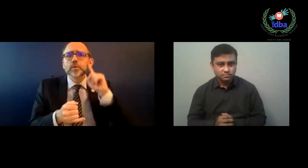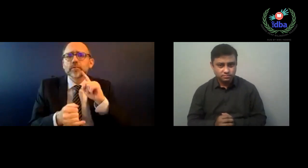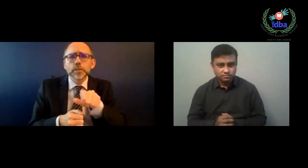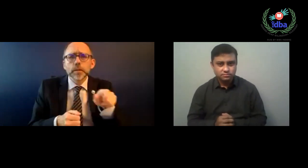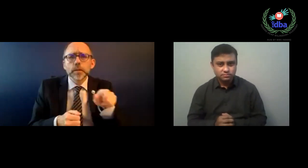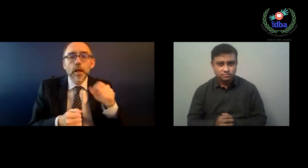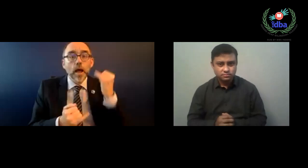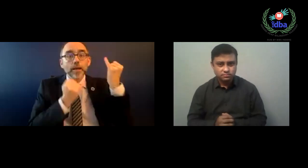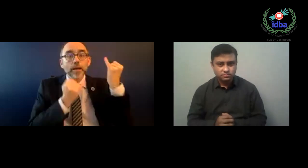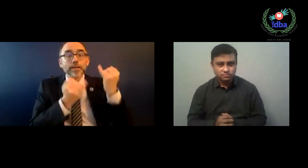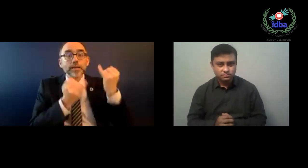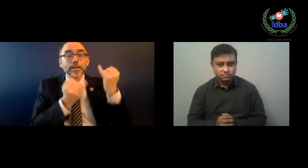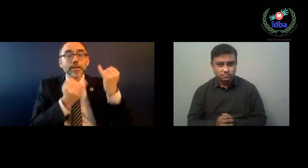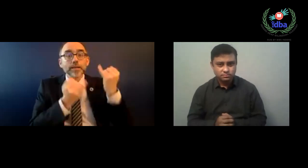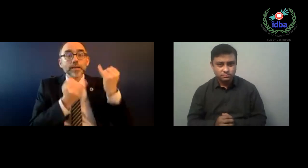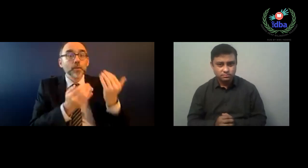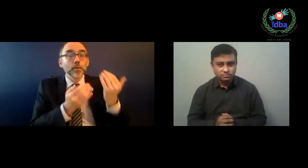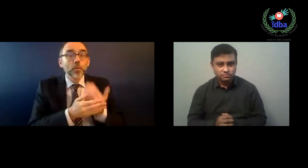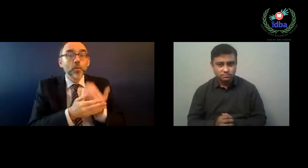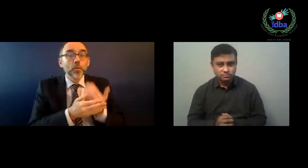The new ideas and